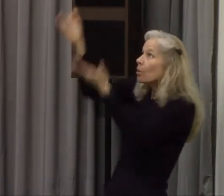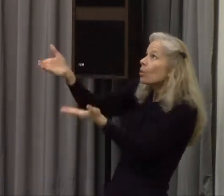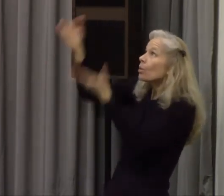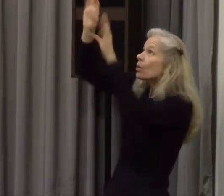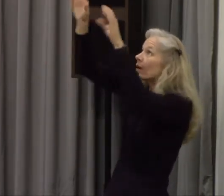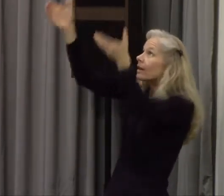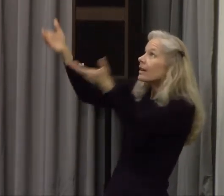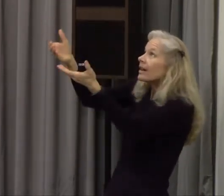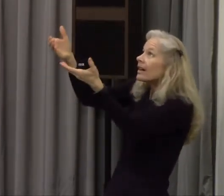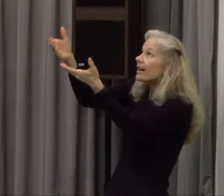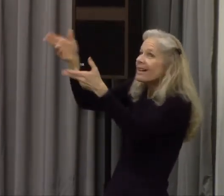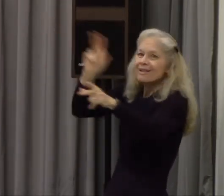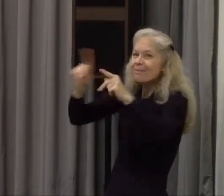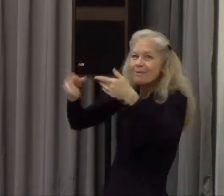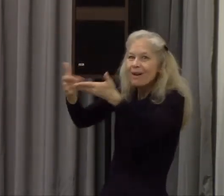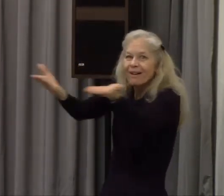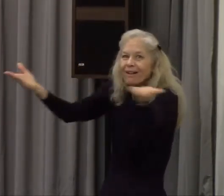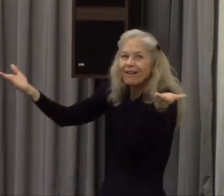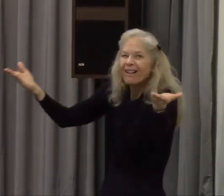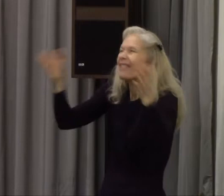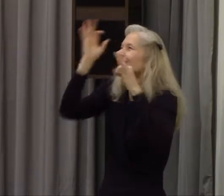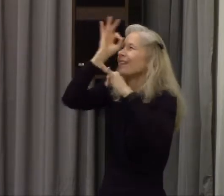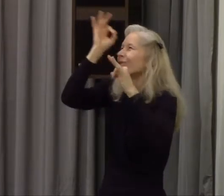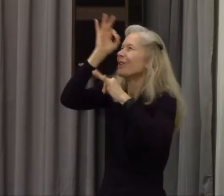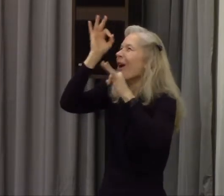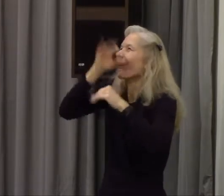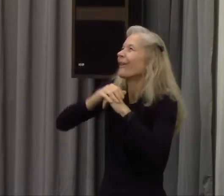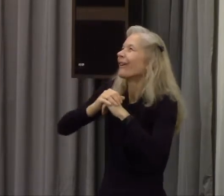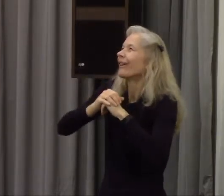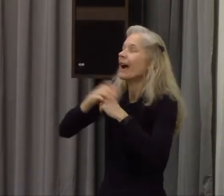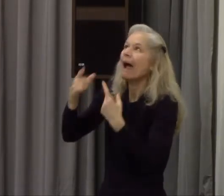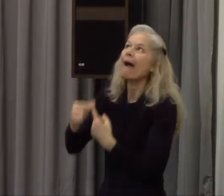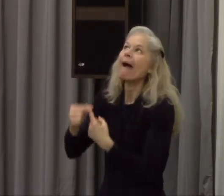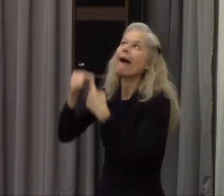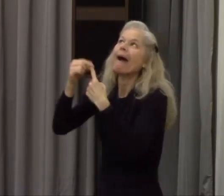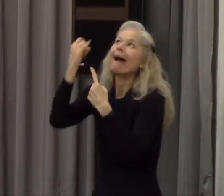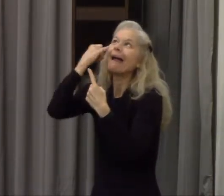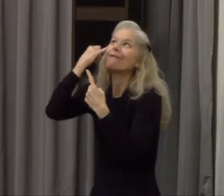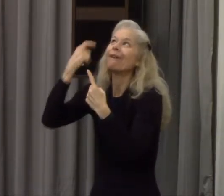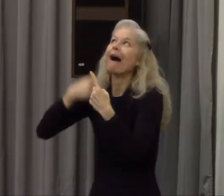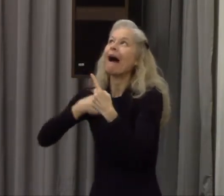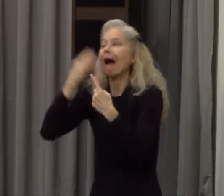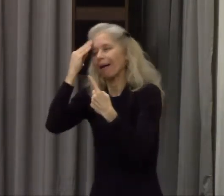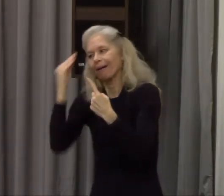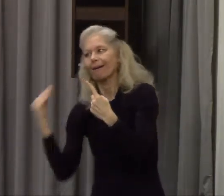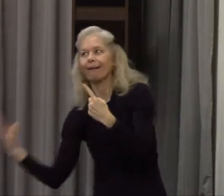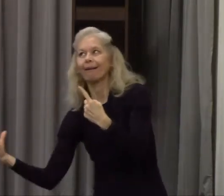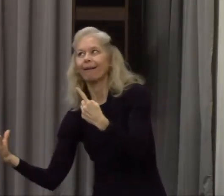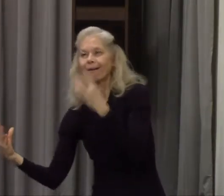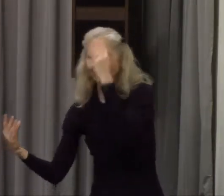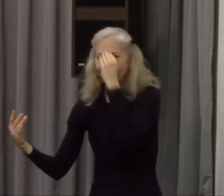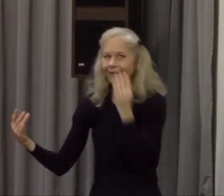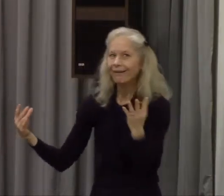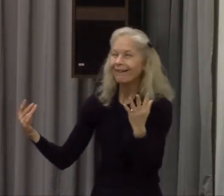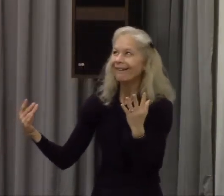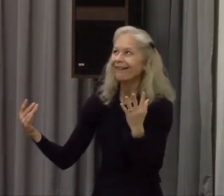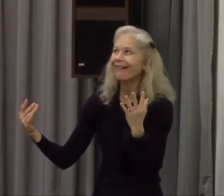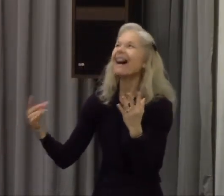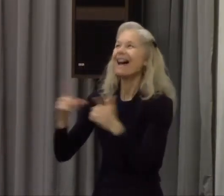marvelous. These scholars, all those plaques hanging on the wall of the office, said that's